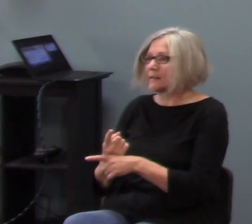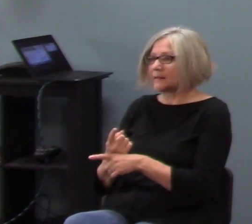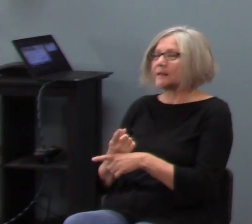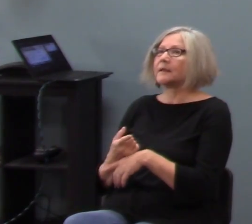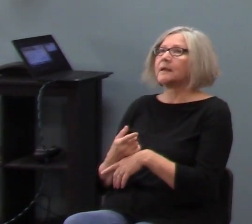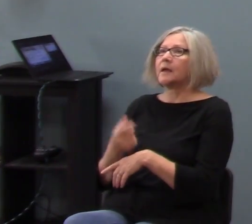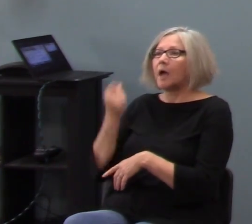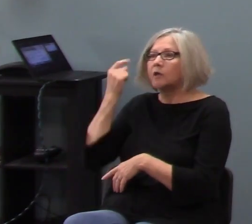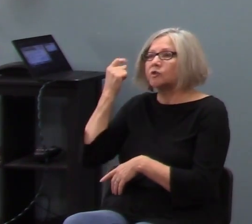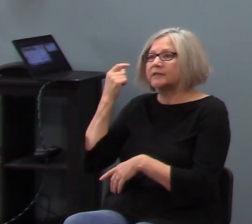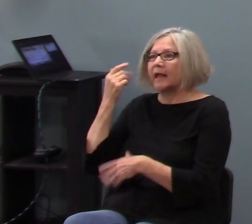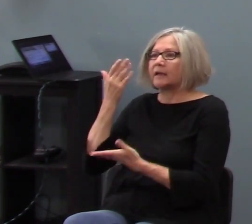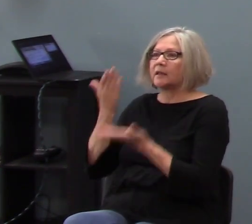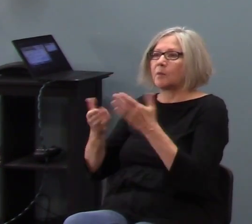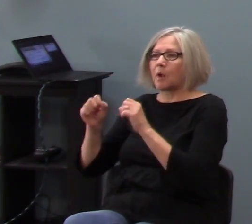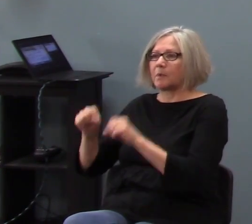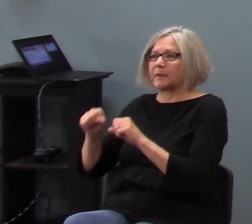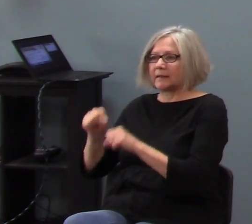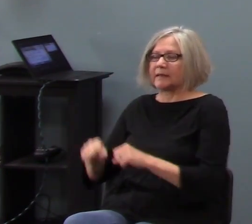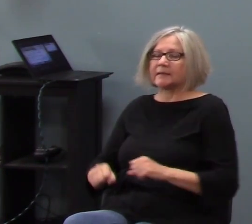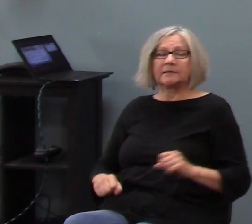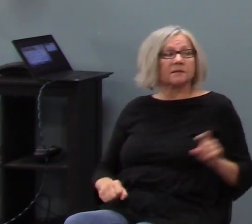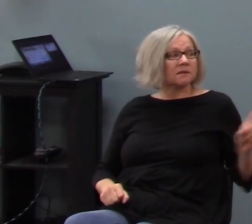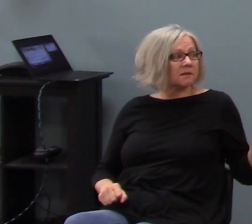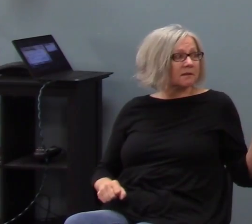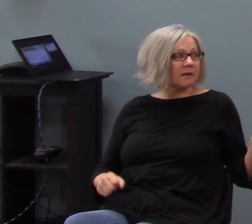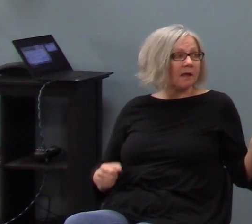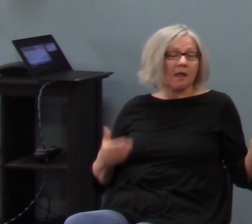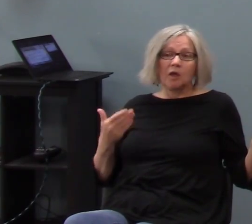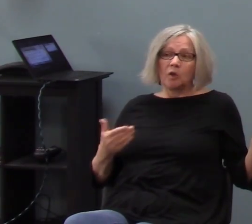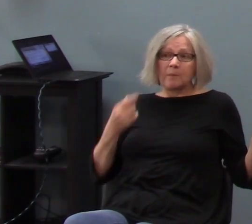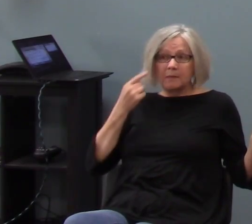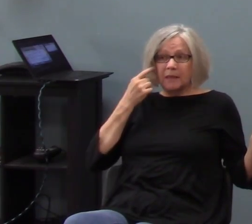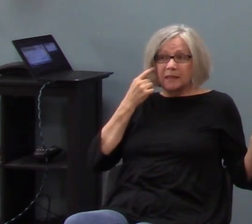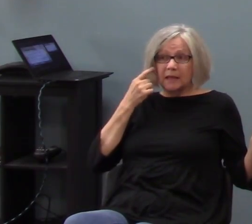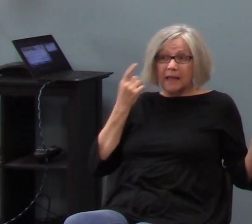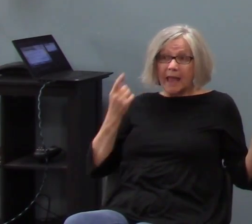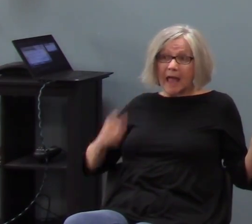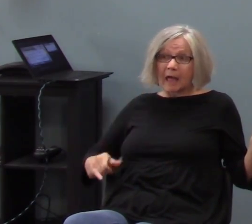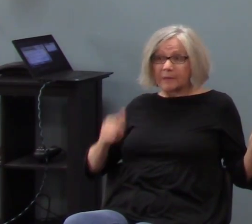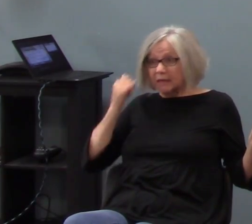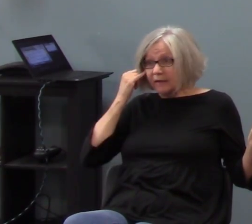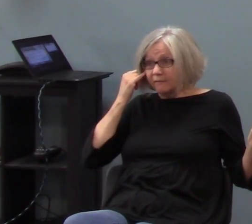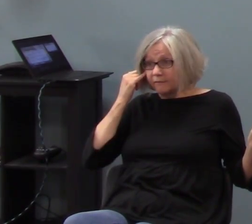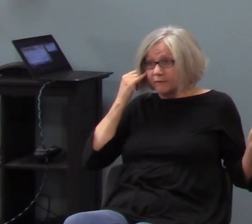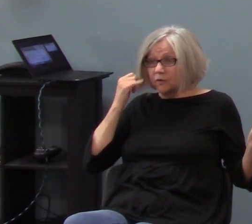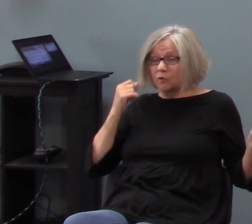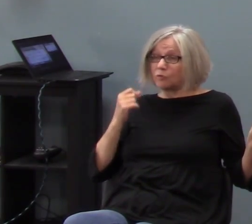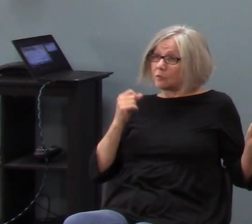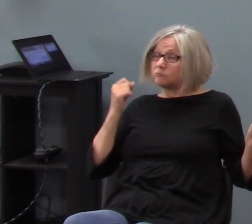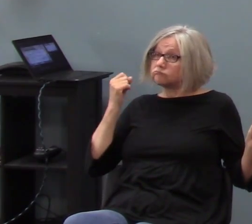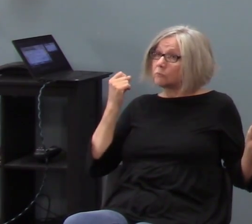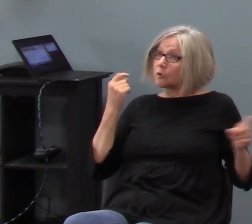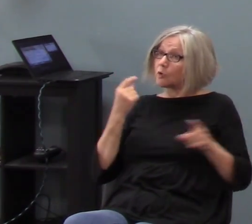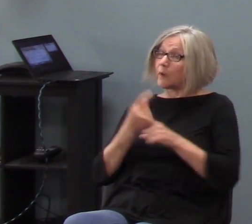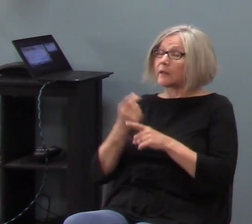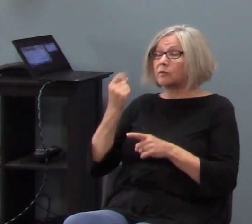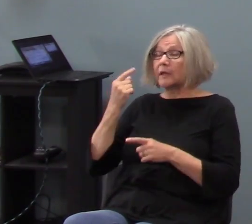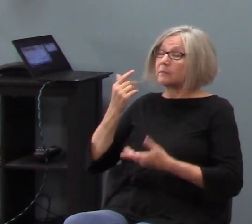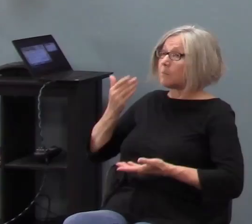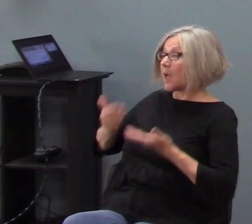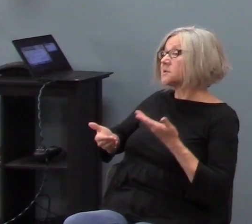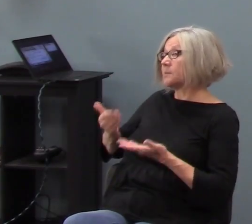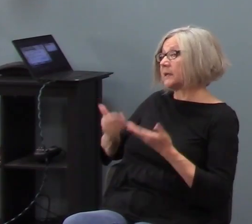probabilities. You might think that happened if you did correctly understand it.